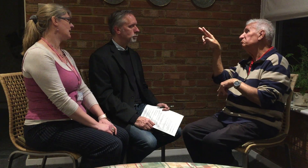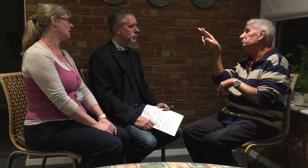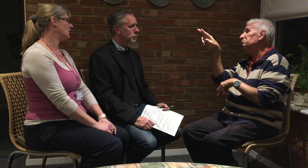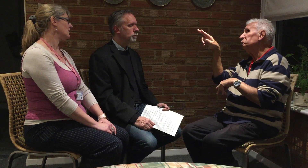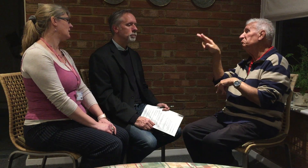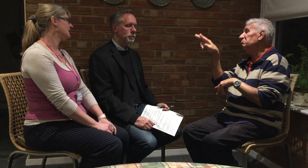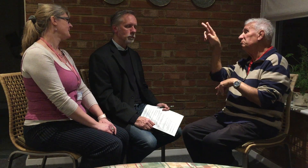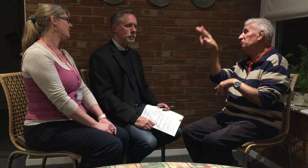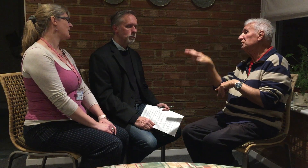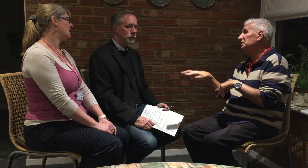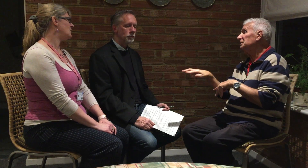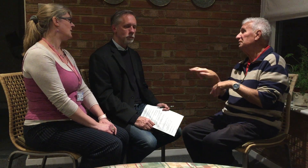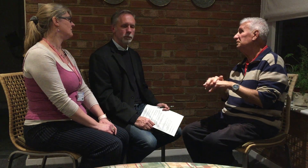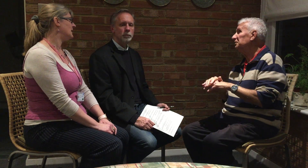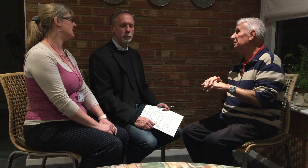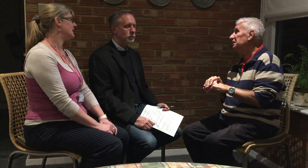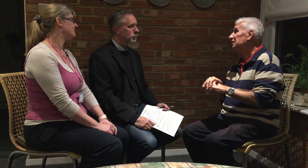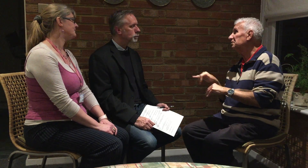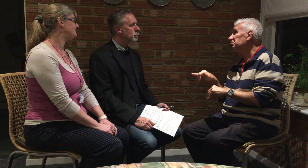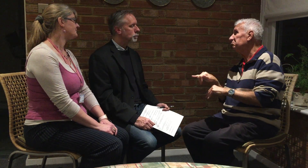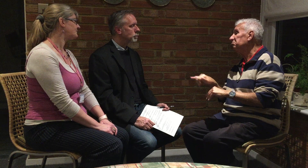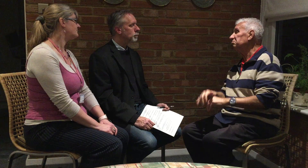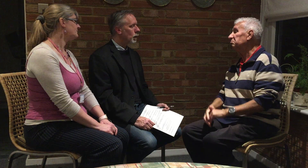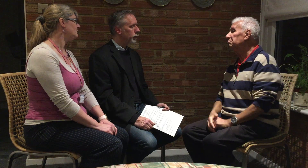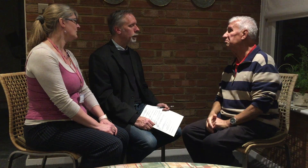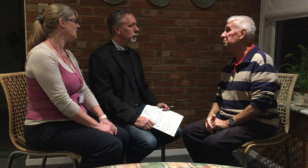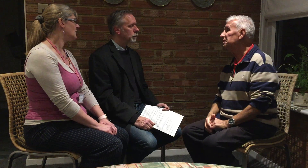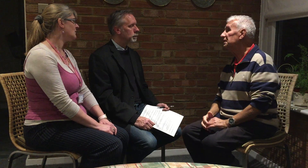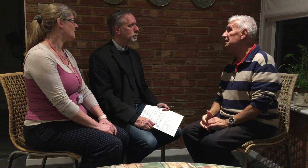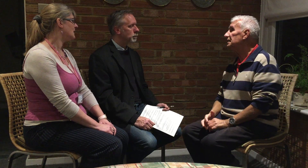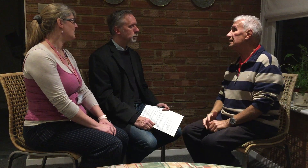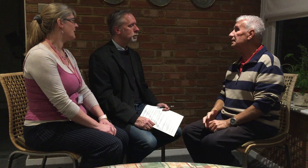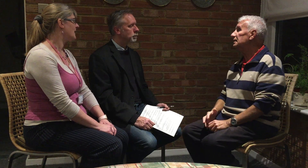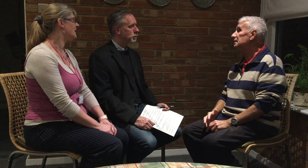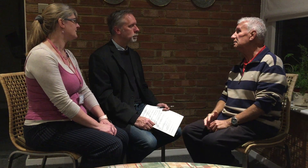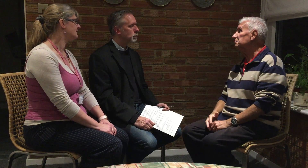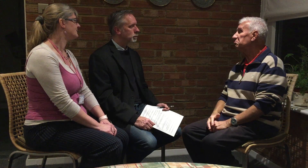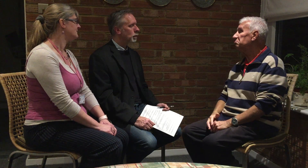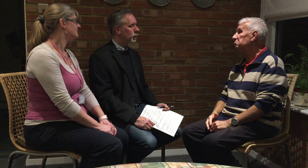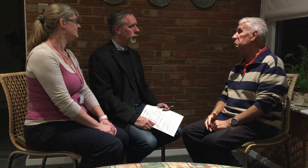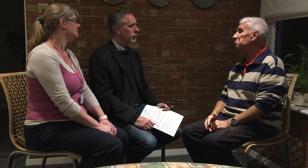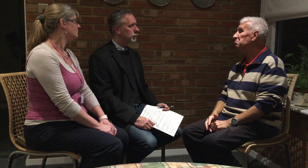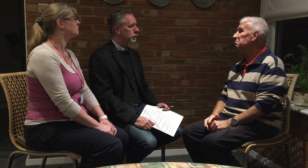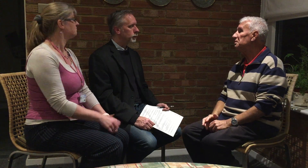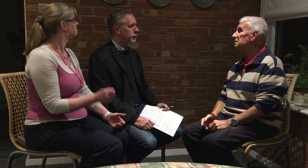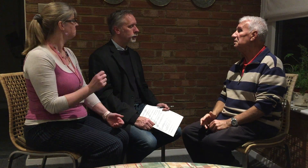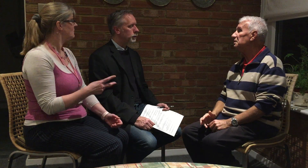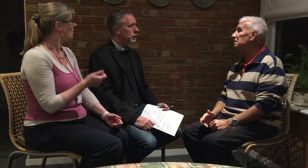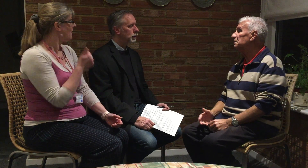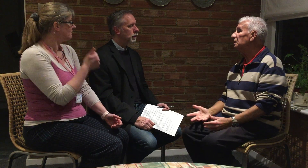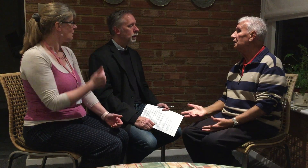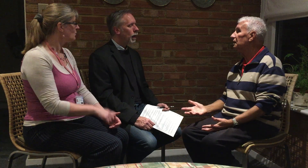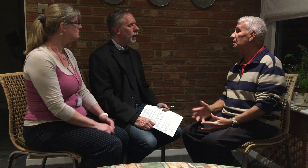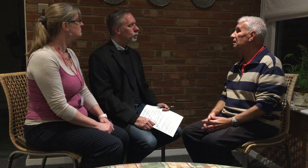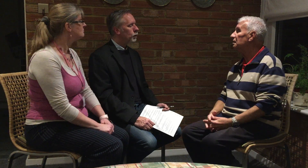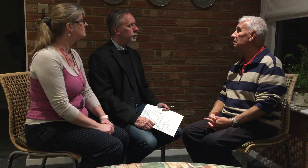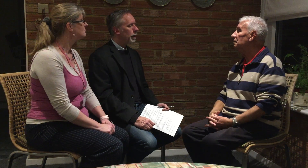little look, and she can read it. Okay. You could think about that. Okay, that's good. And what